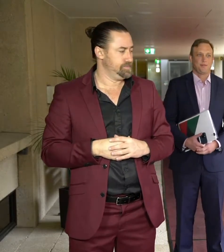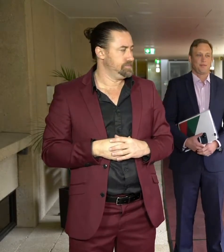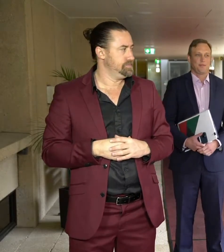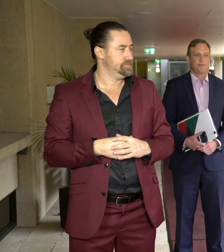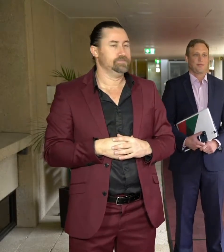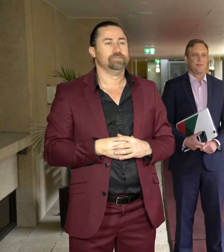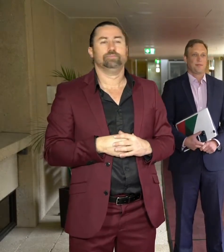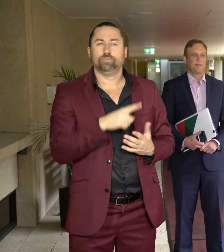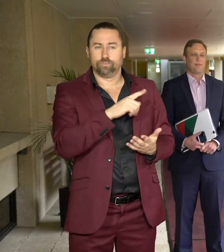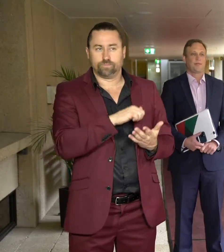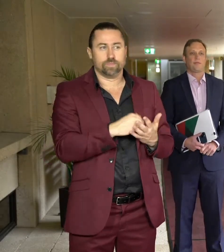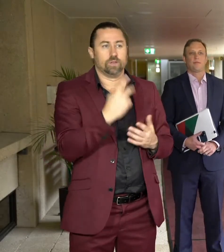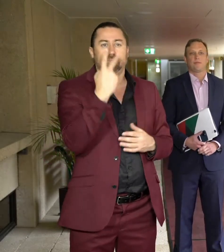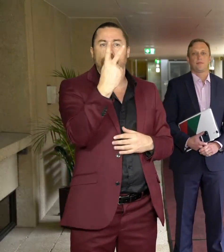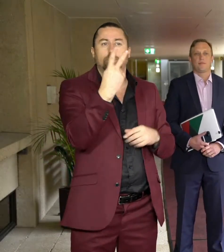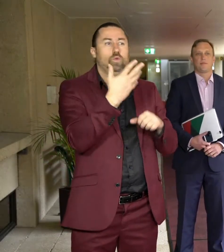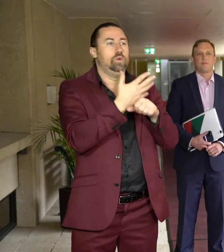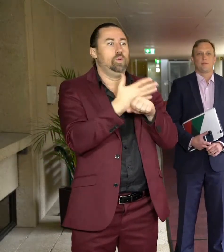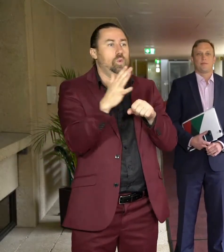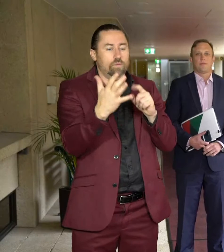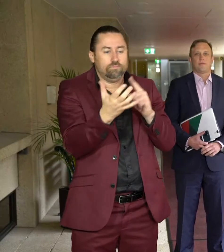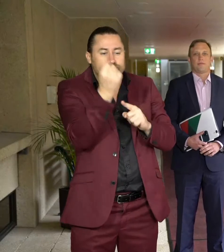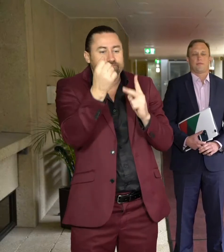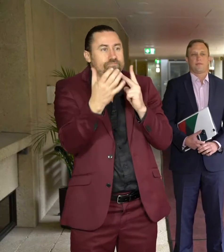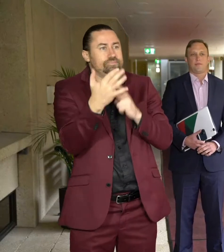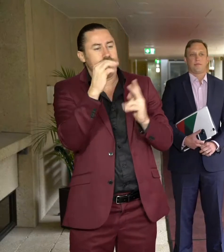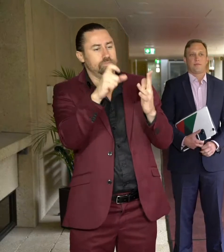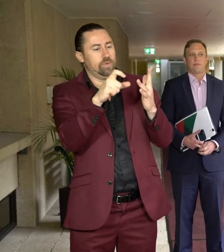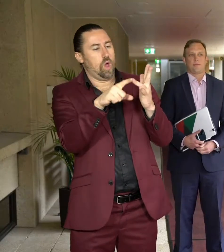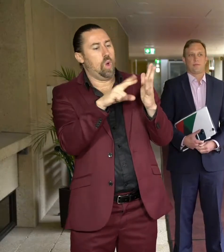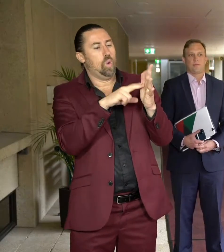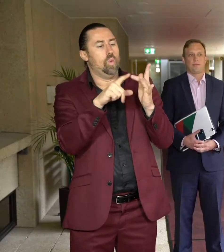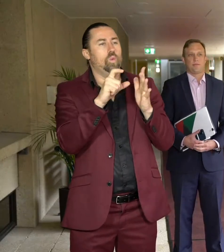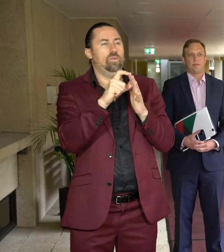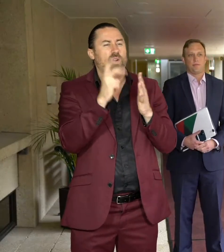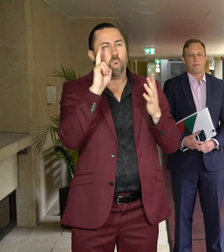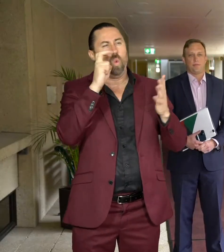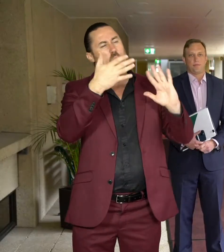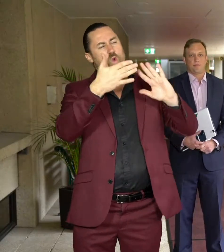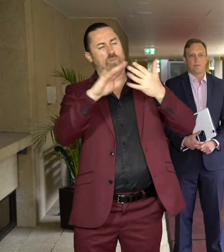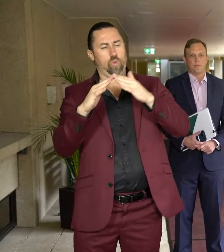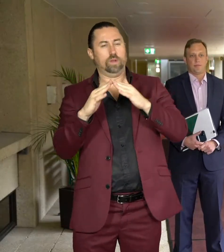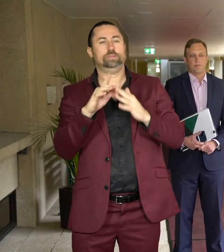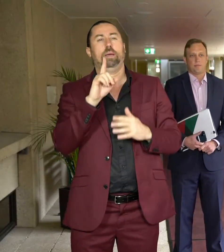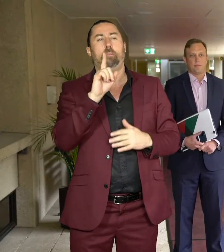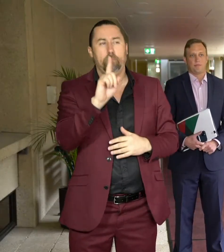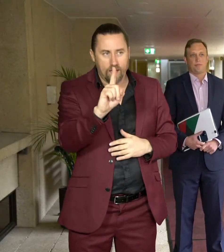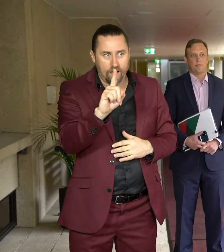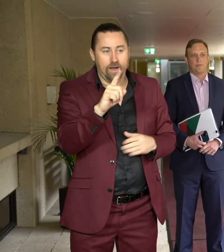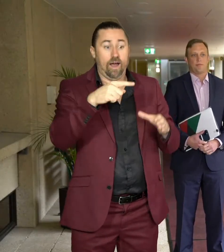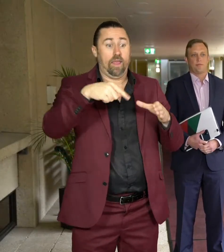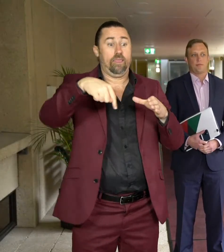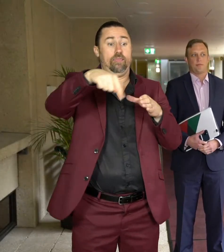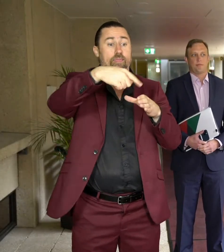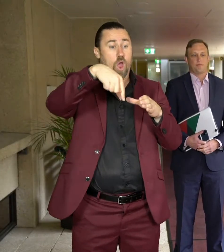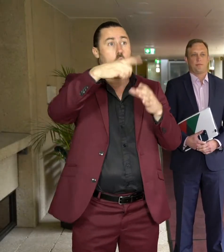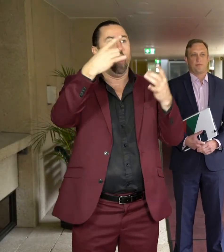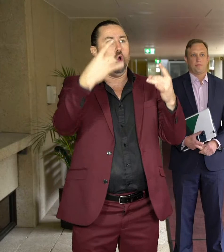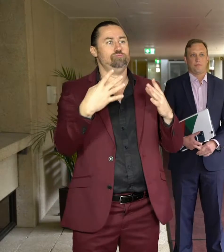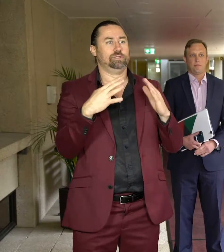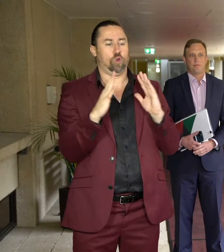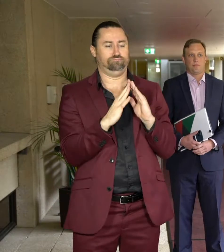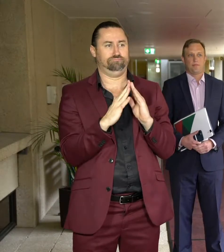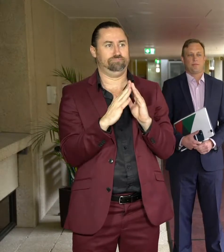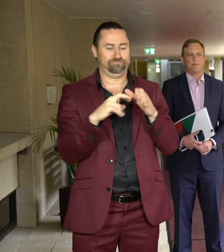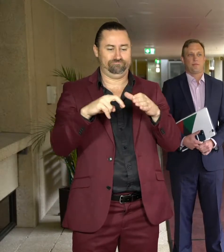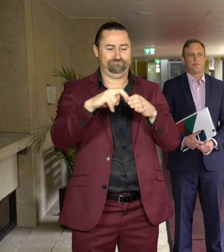So 2 new cases acquired in the community overnight. Both of them were during their infectious period in quarantine,